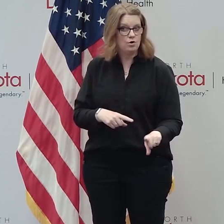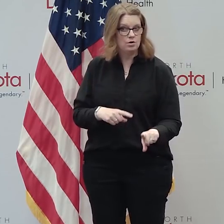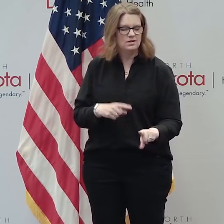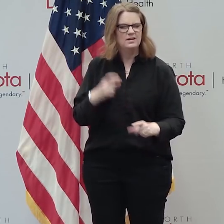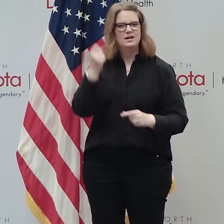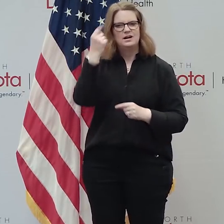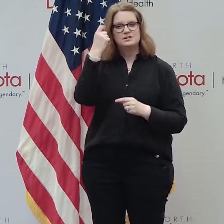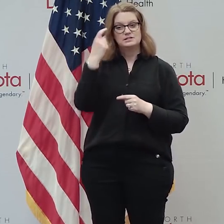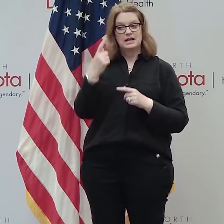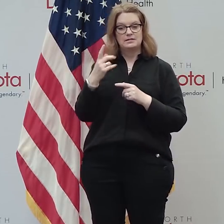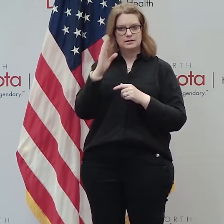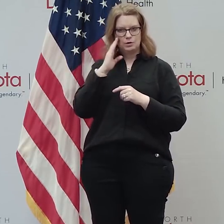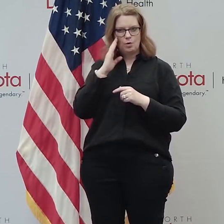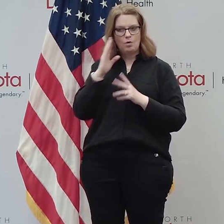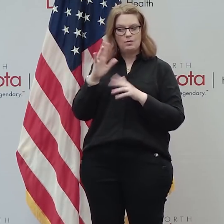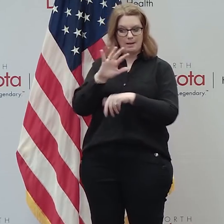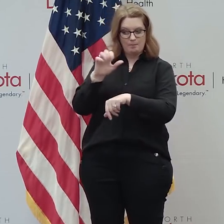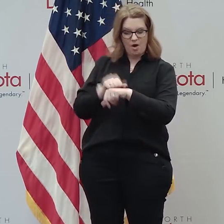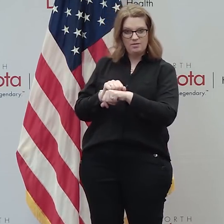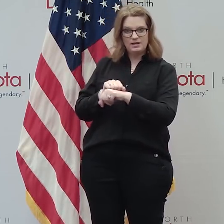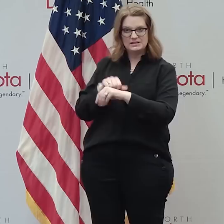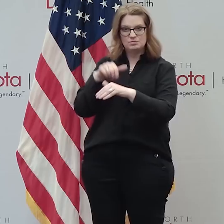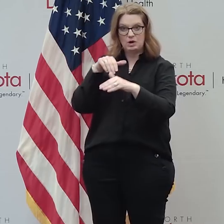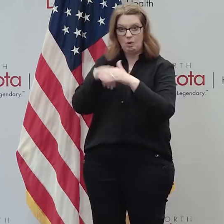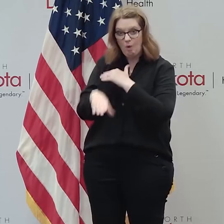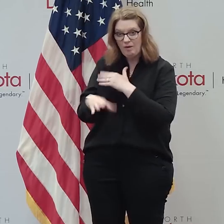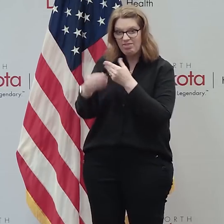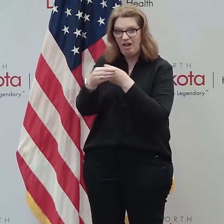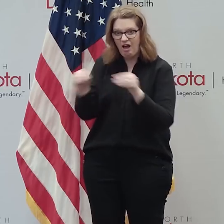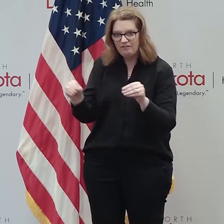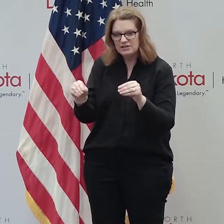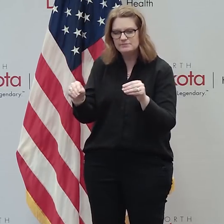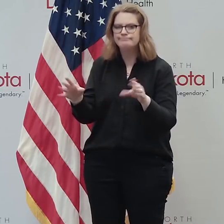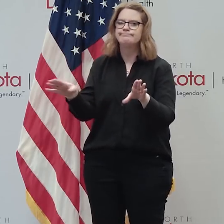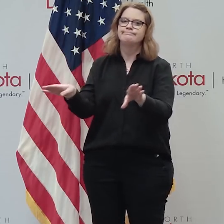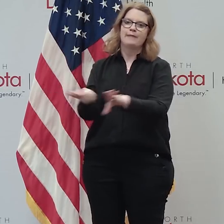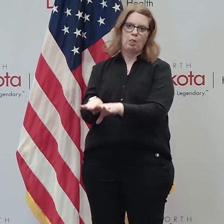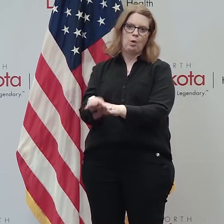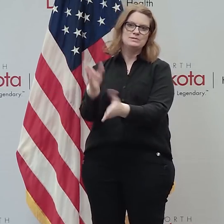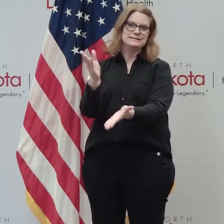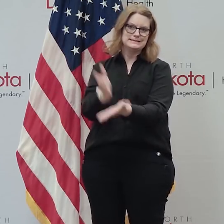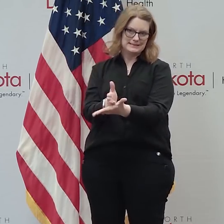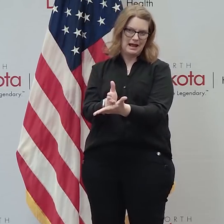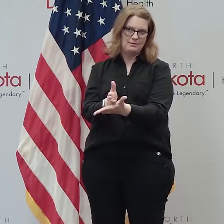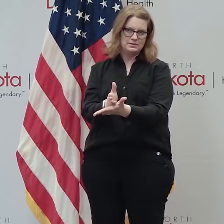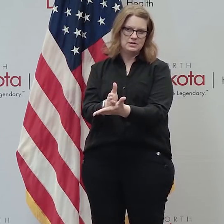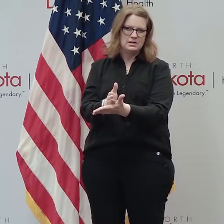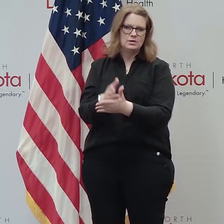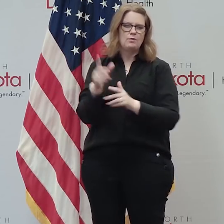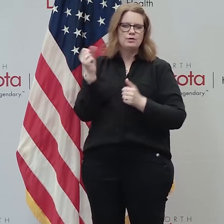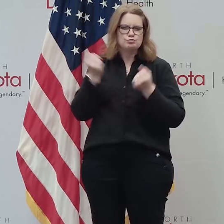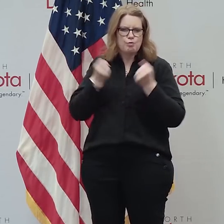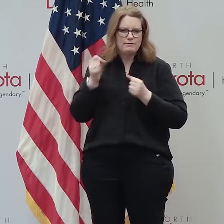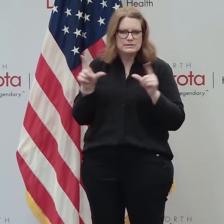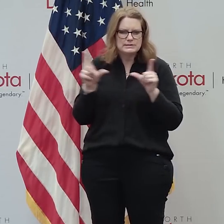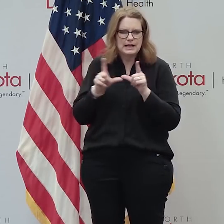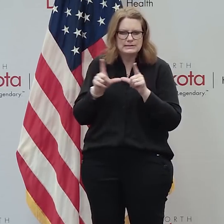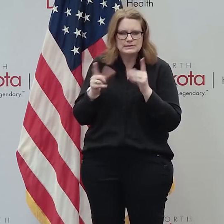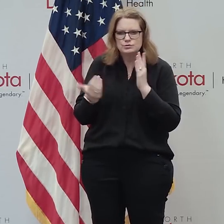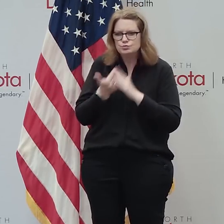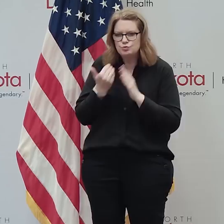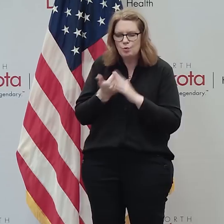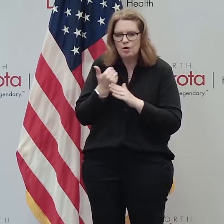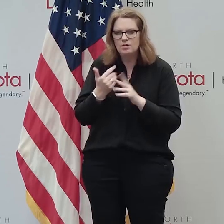close in-person appointments in the offices where driver's license and motor vehicle tabs were due for renewal on March